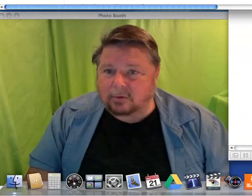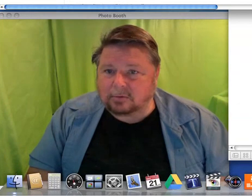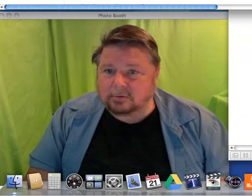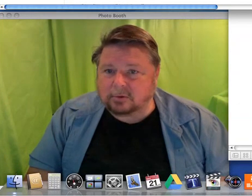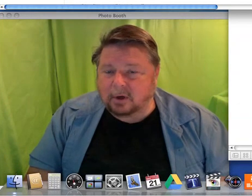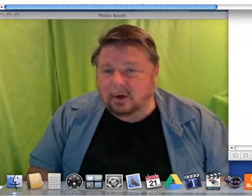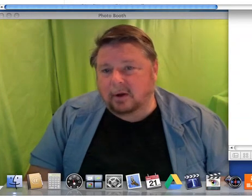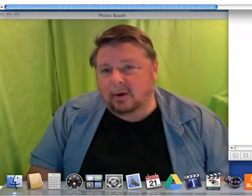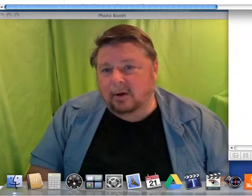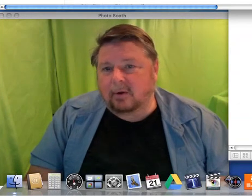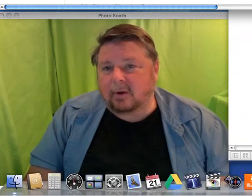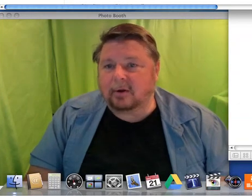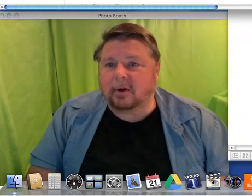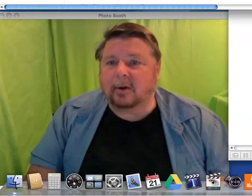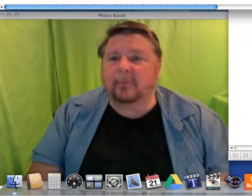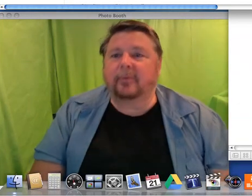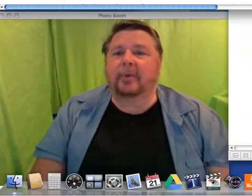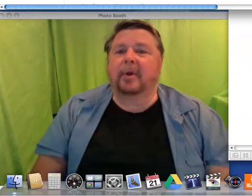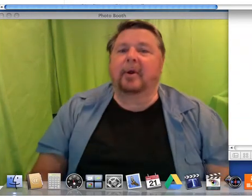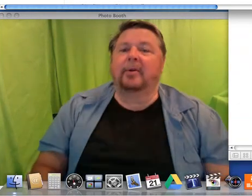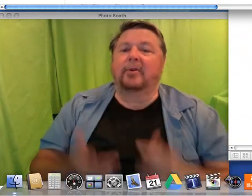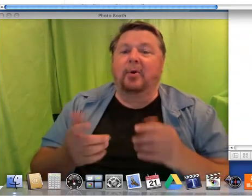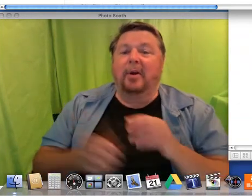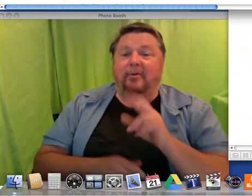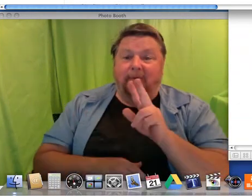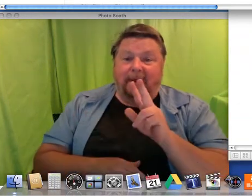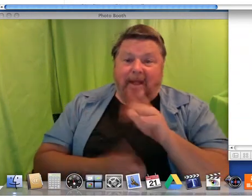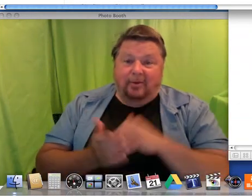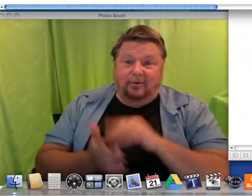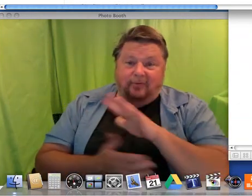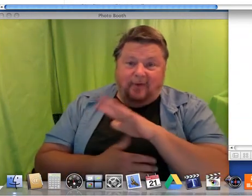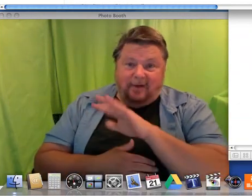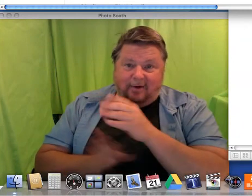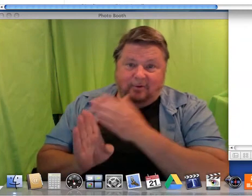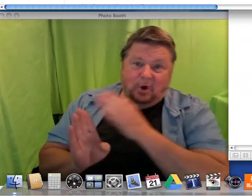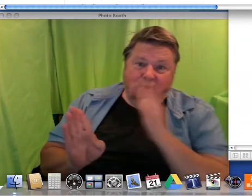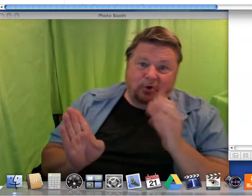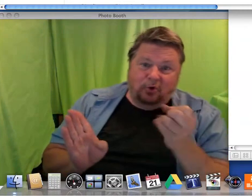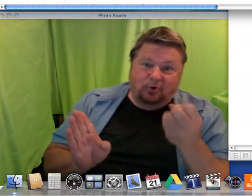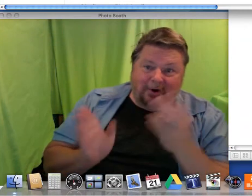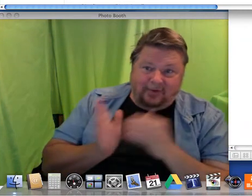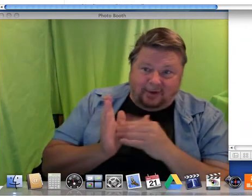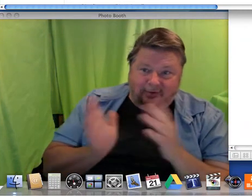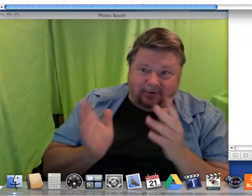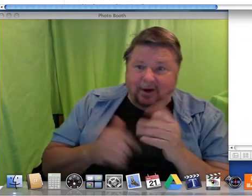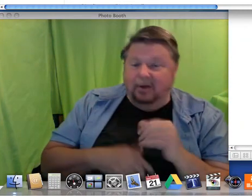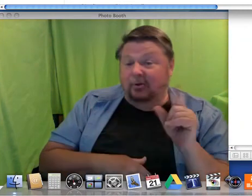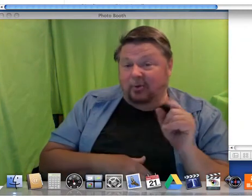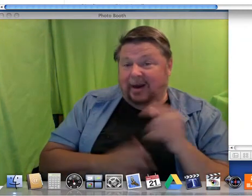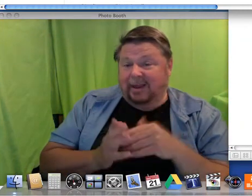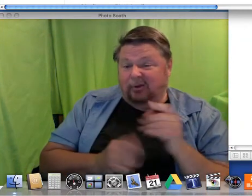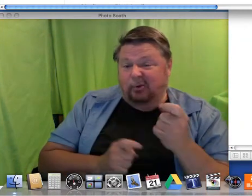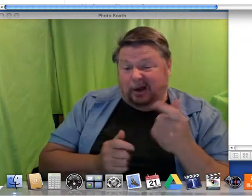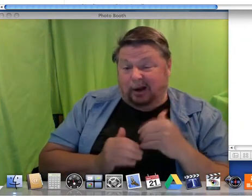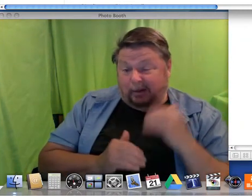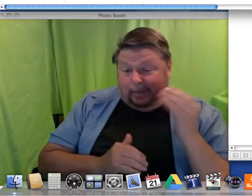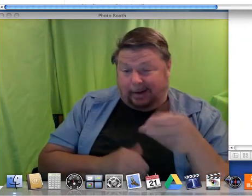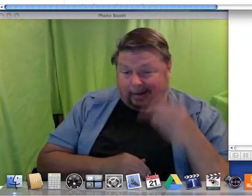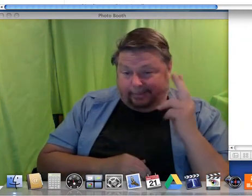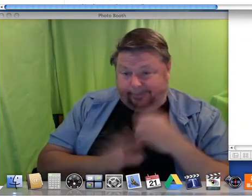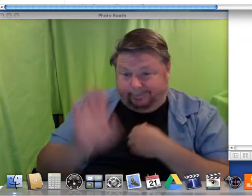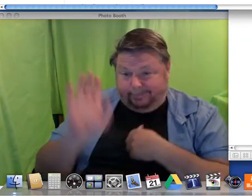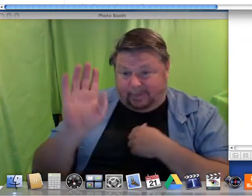wow. Okay. So you have 3,500 to 12,000. So 20,000 was a little